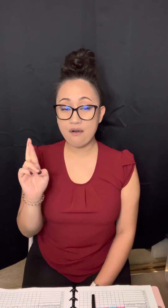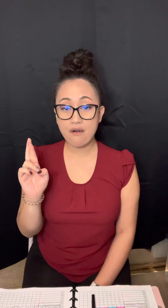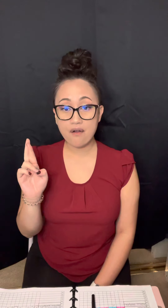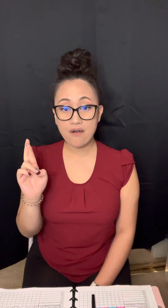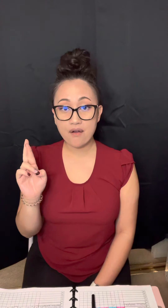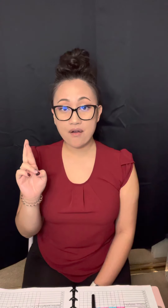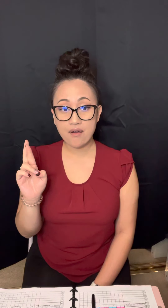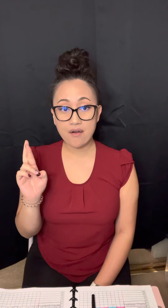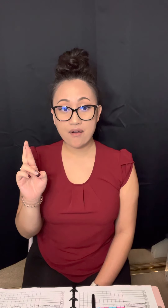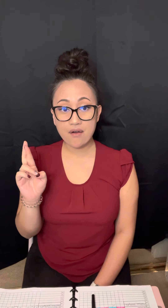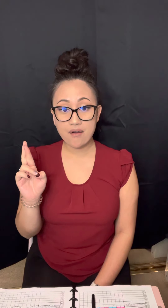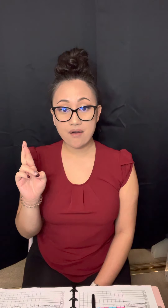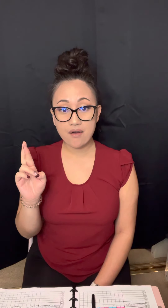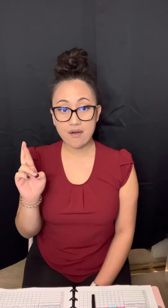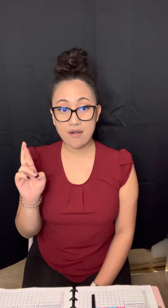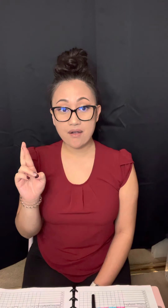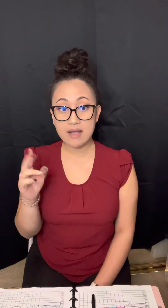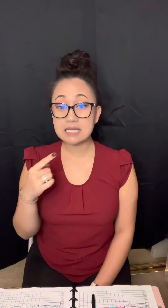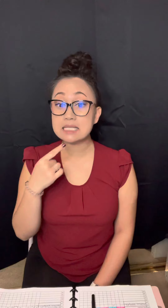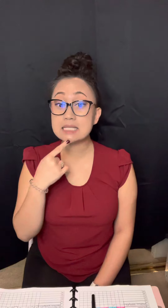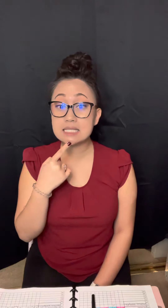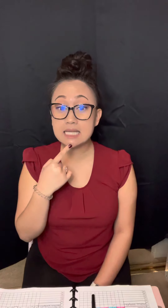R. Say better.